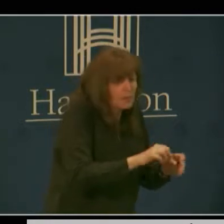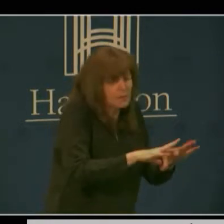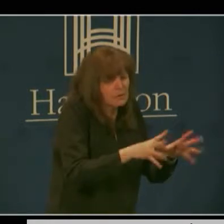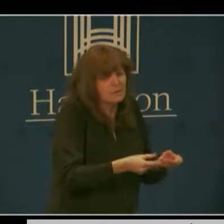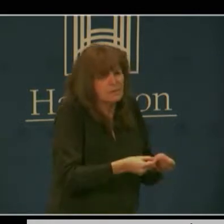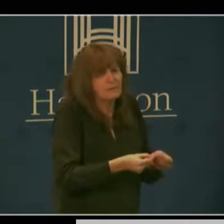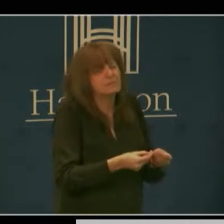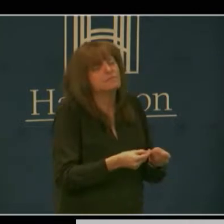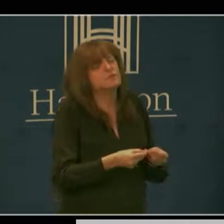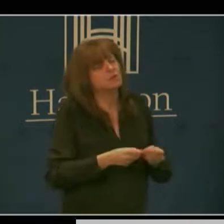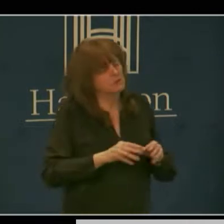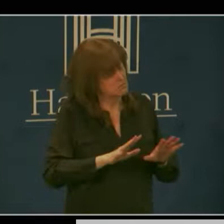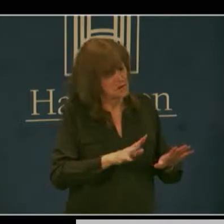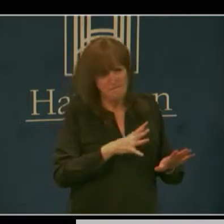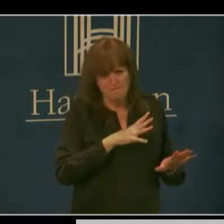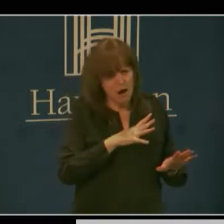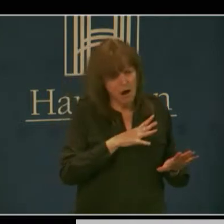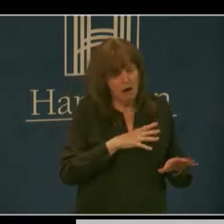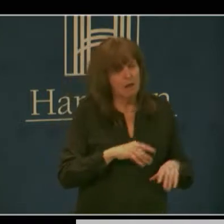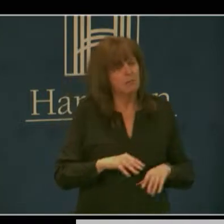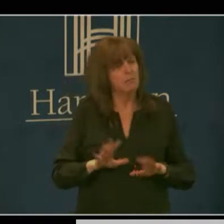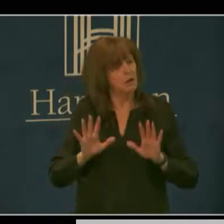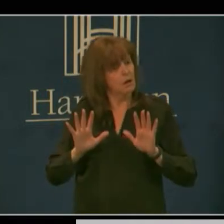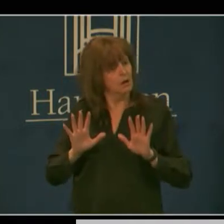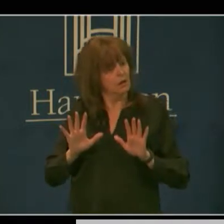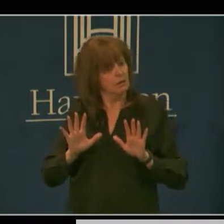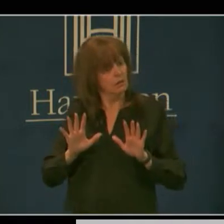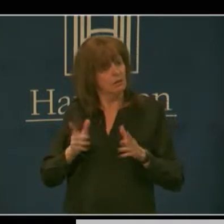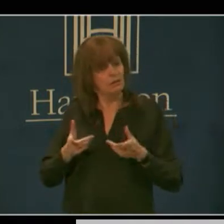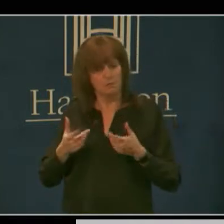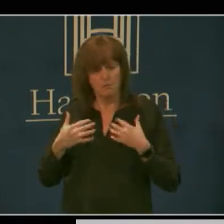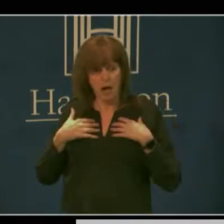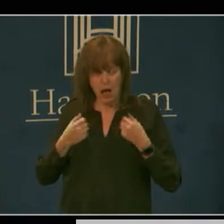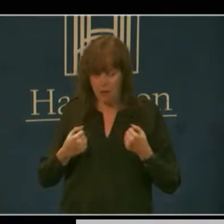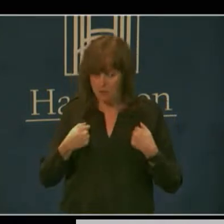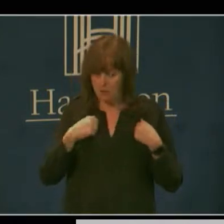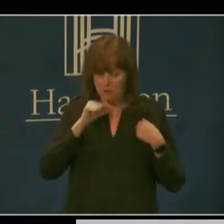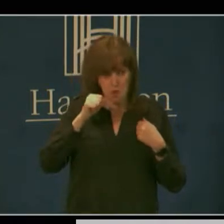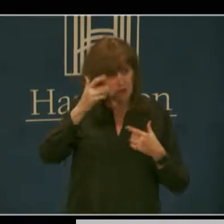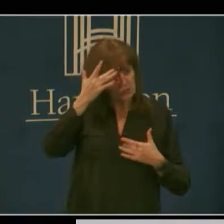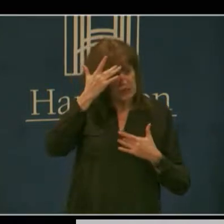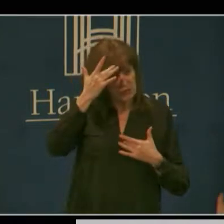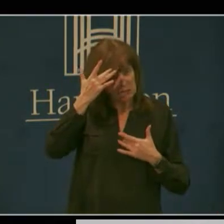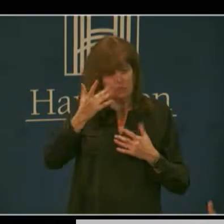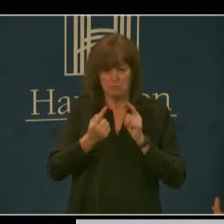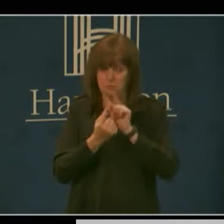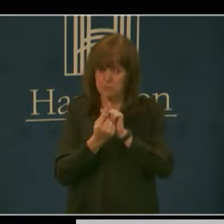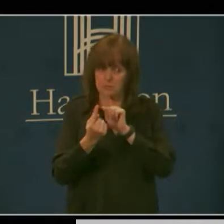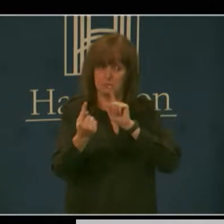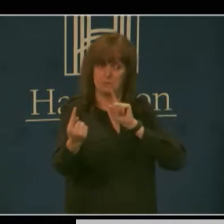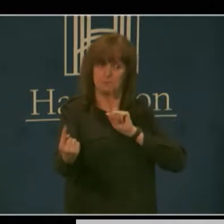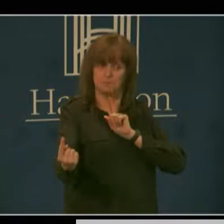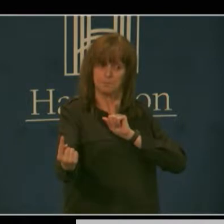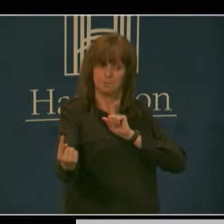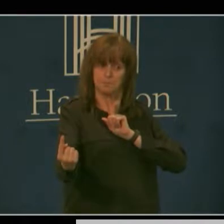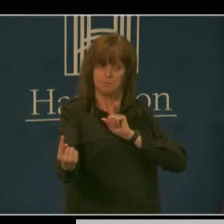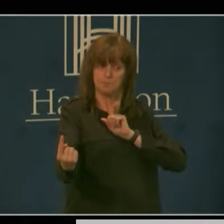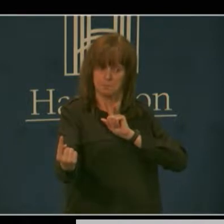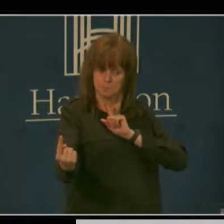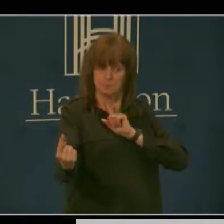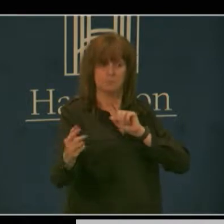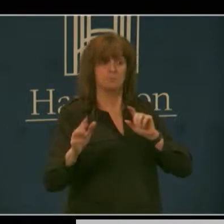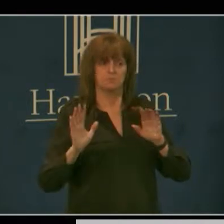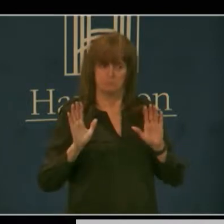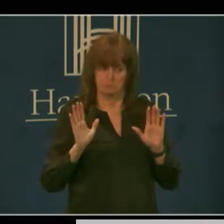you're feeling well and you're not interacting with a person who is potentially infected or is definitely infected, definitely symptomatic, in